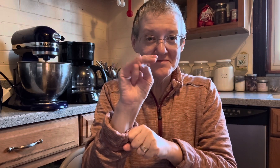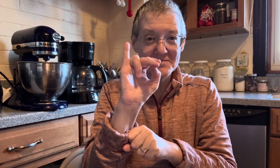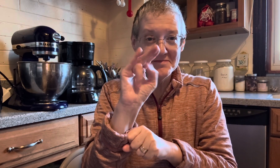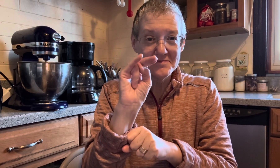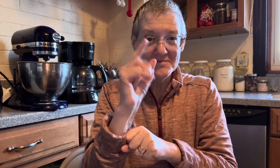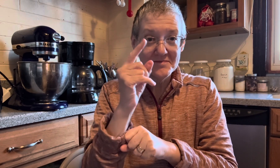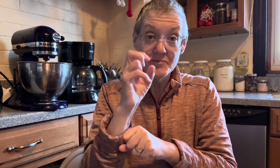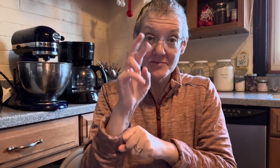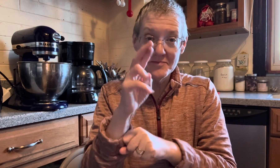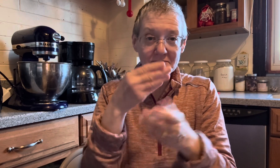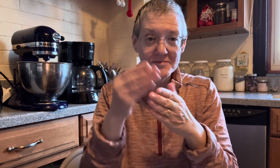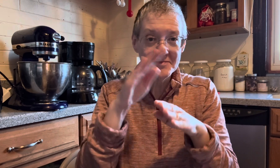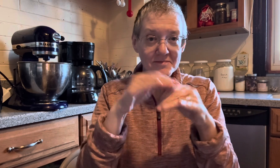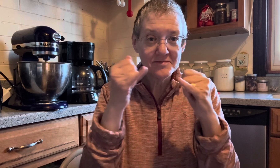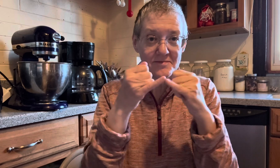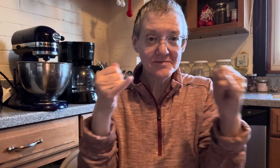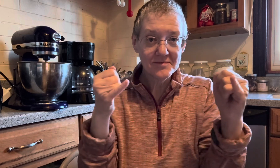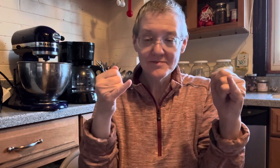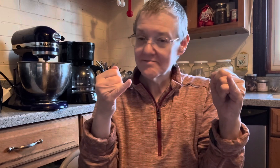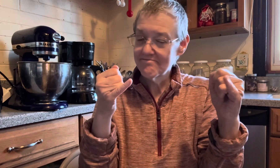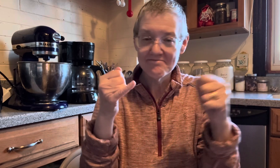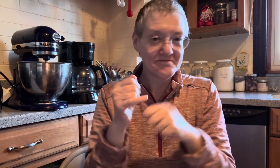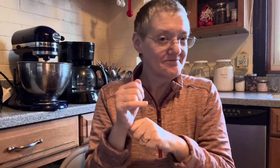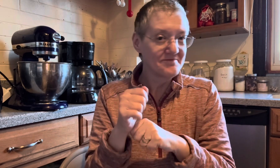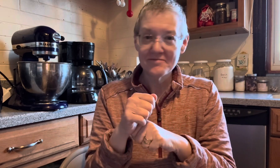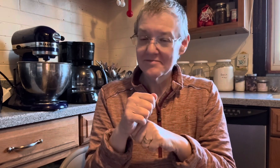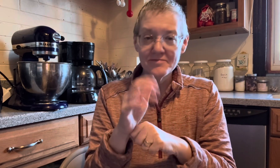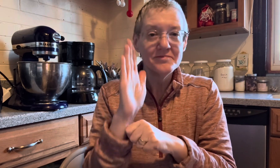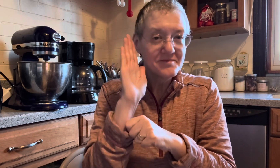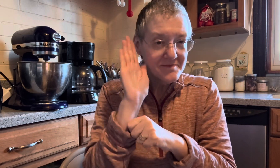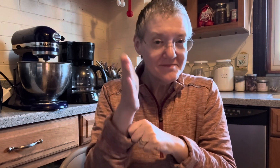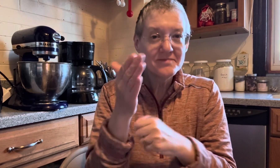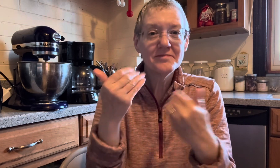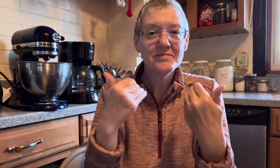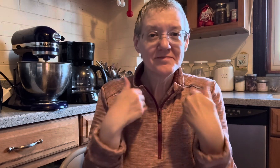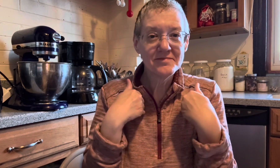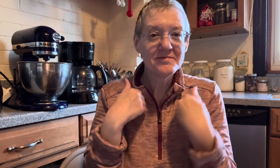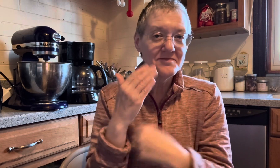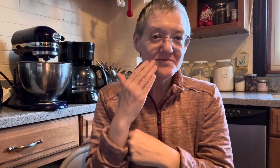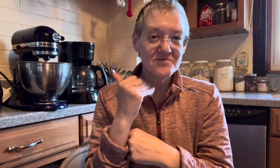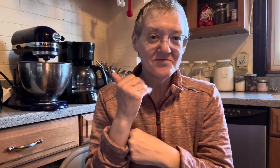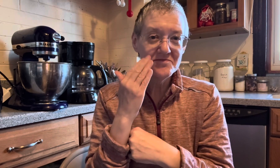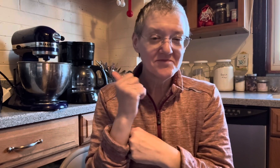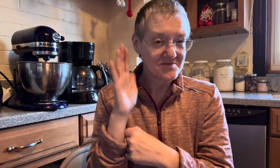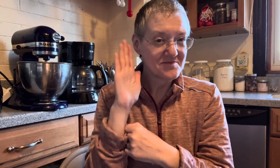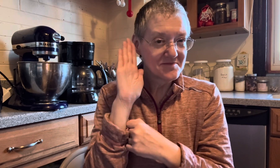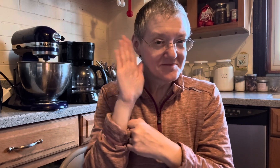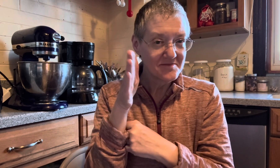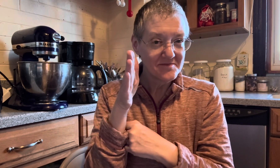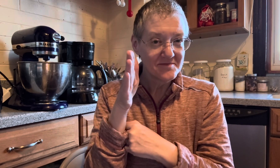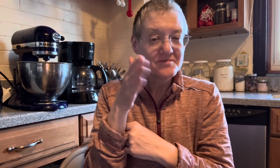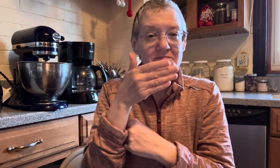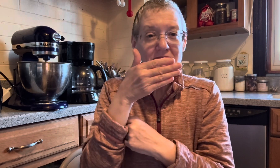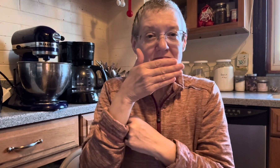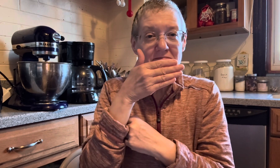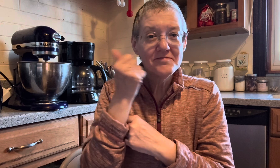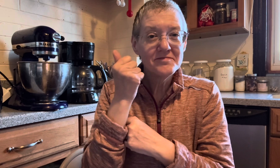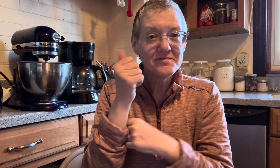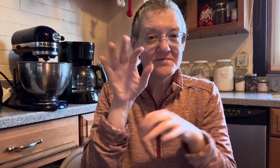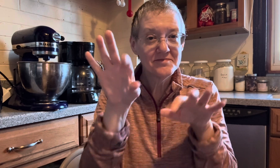packet. Or you might be able to buy it online. But don't do it. They're going to have sugar in them. It's going to be